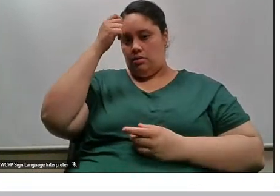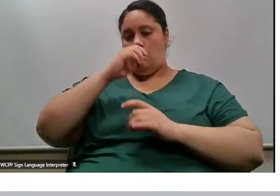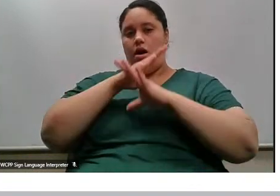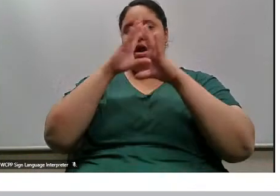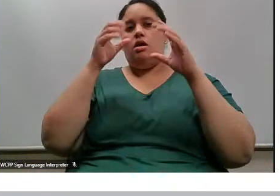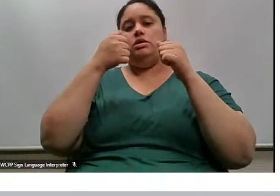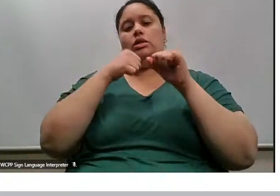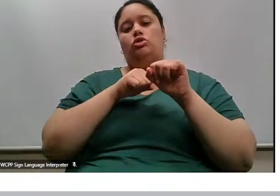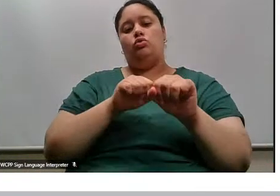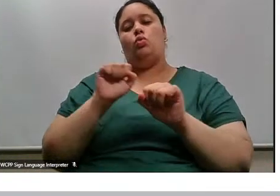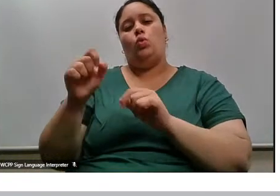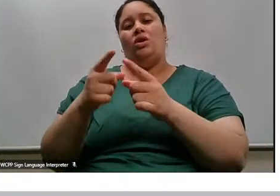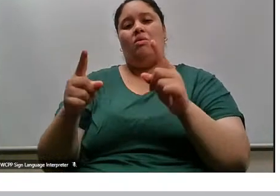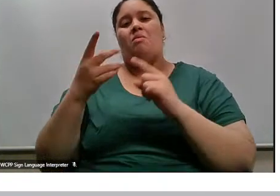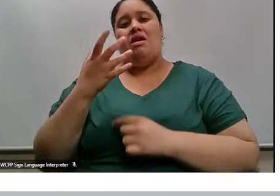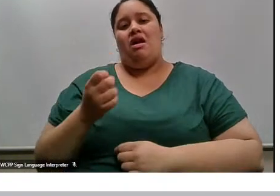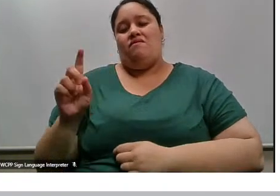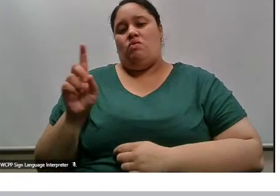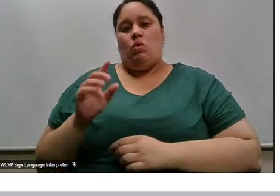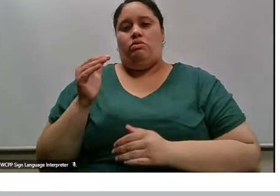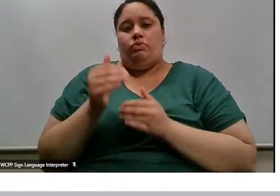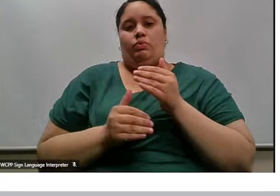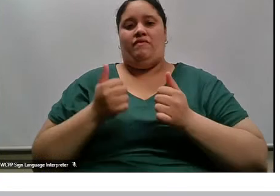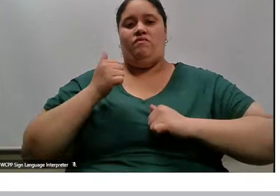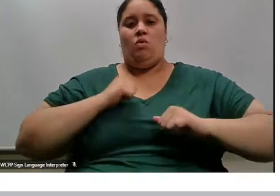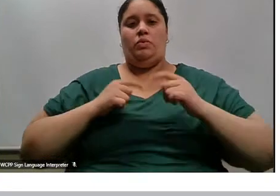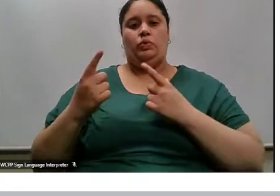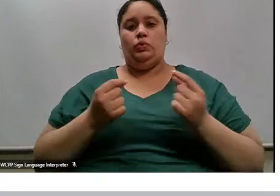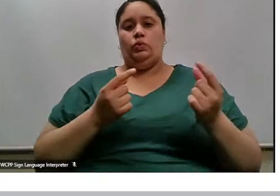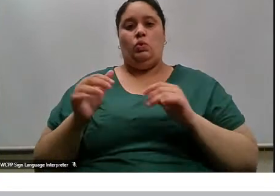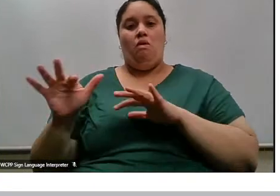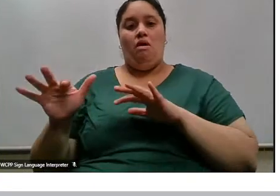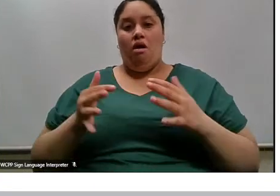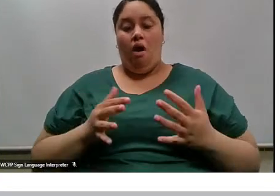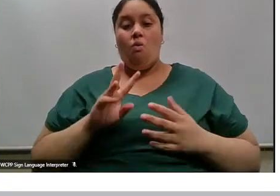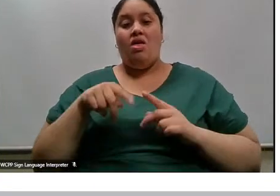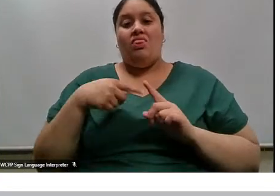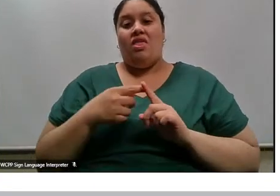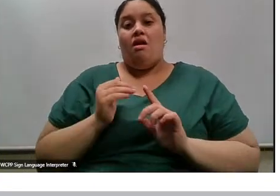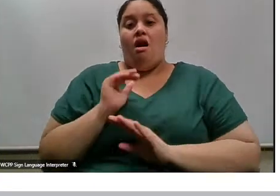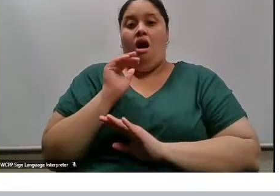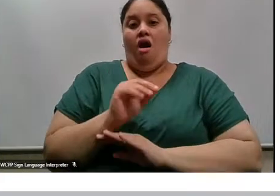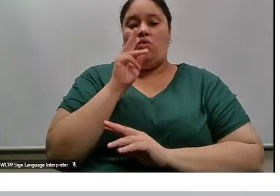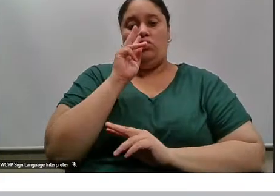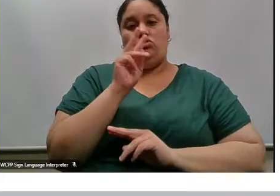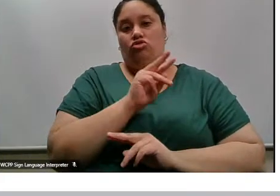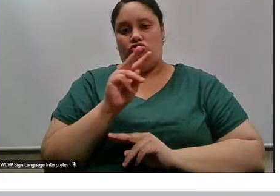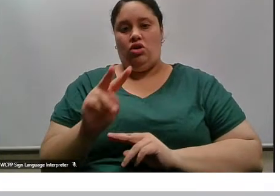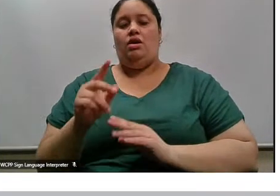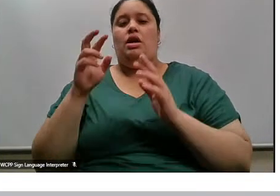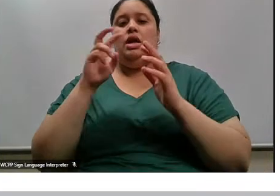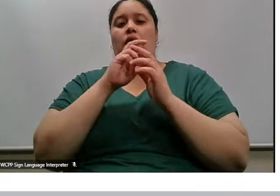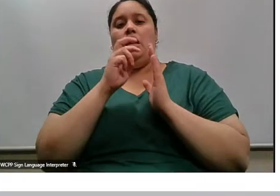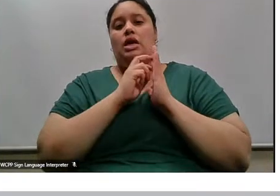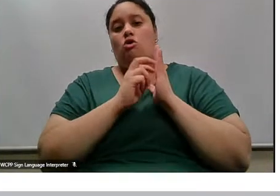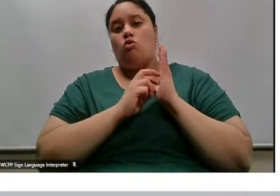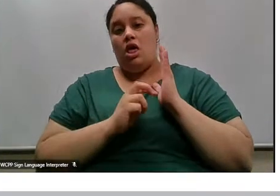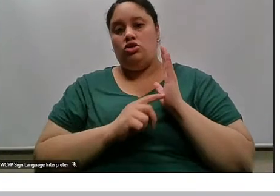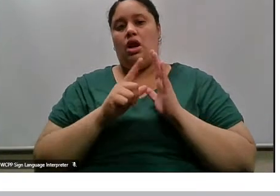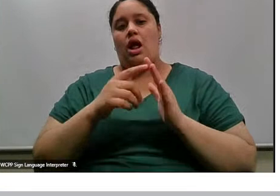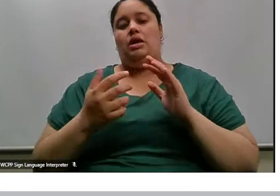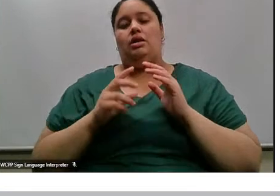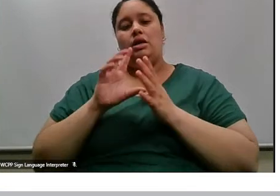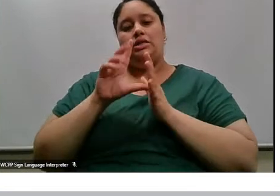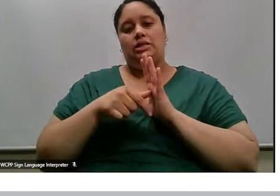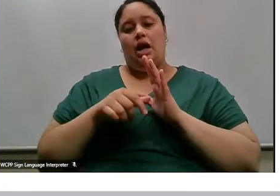strategies of the department, how they go about performing the work. And then we go and look at the regulation and the design of